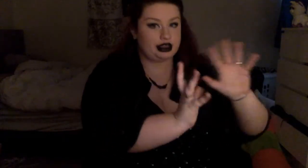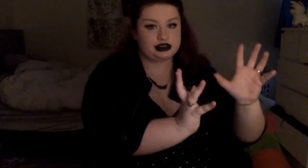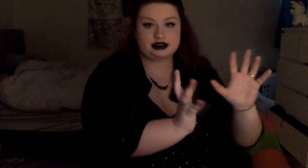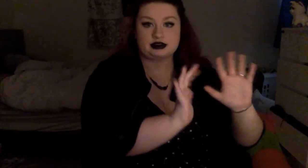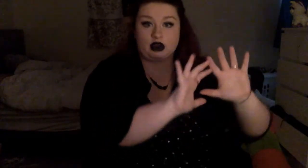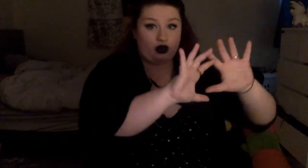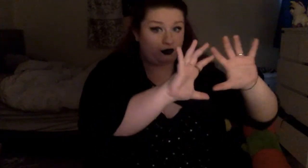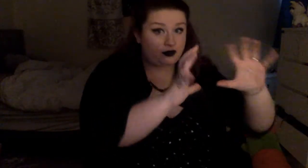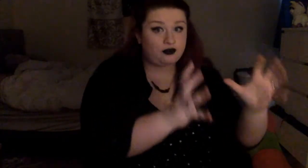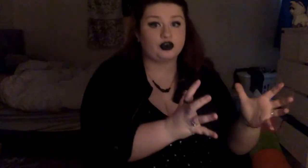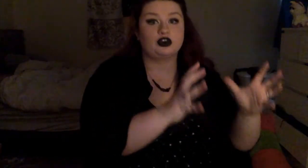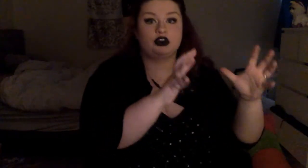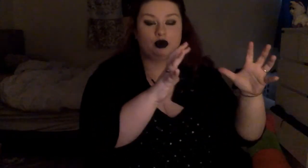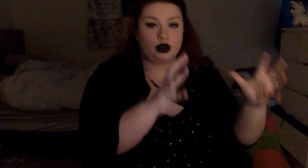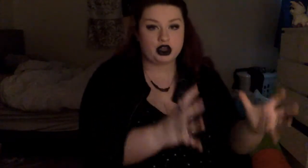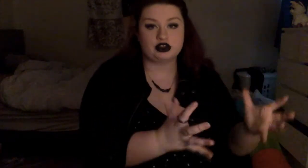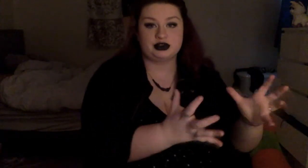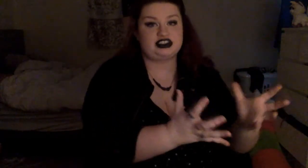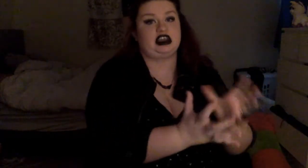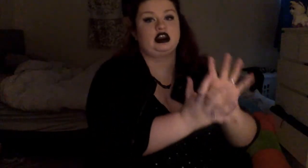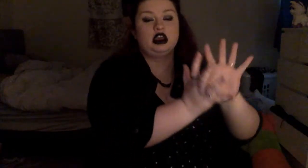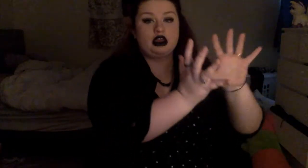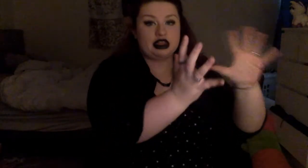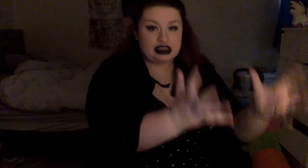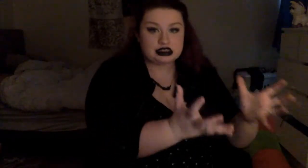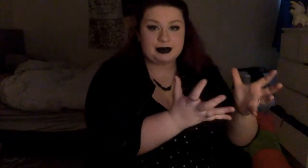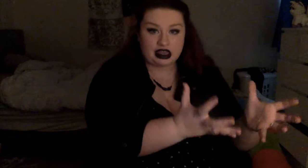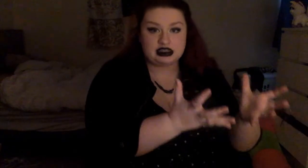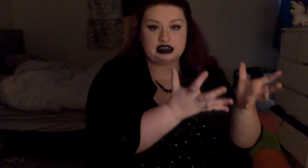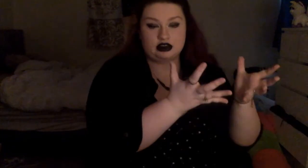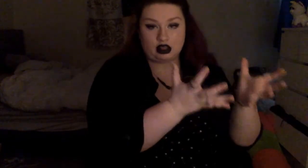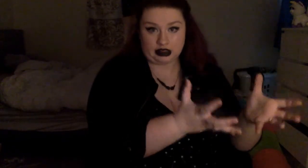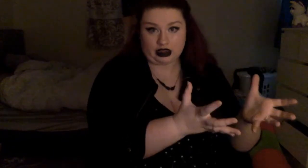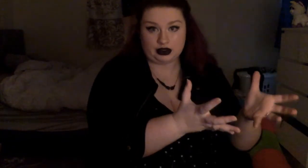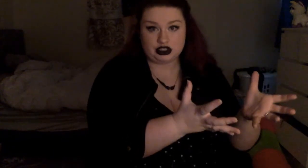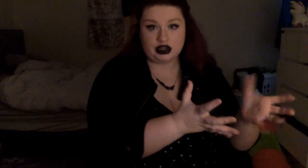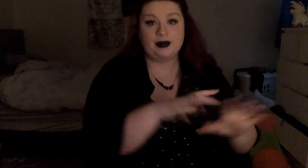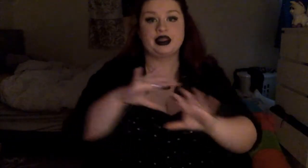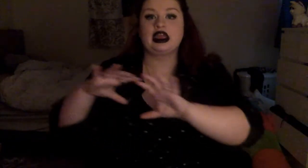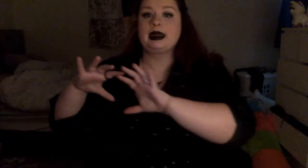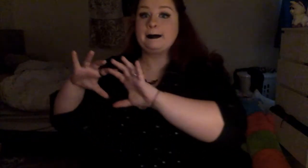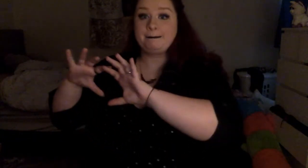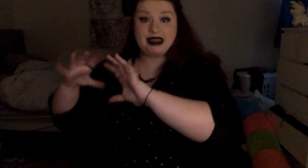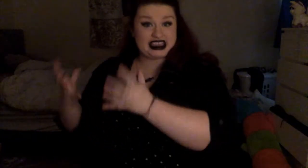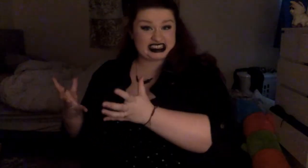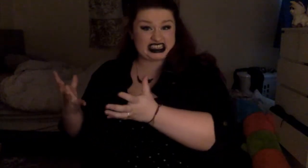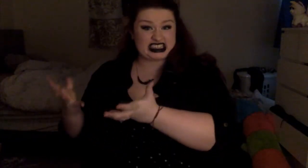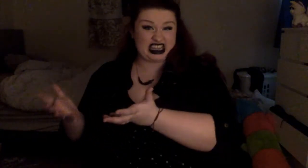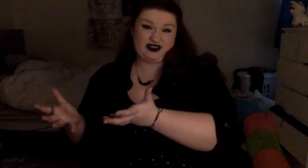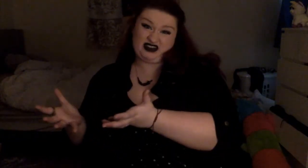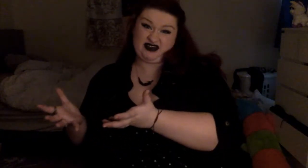It's a full 100% independent language. PSE is kind of 50-50.